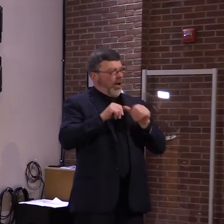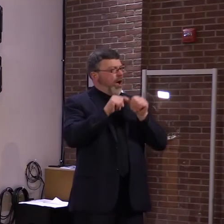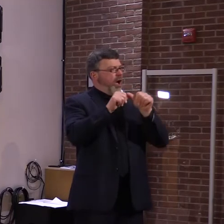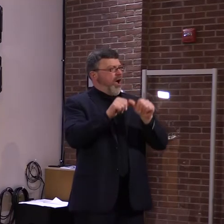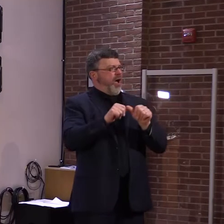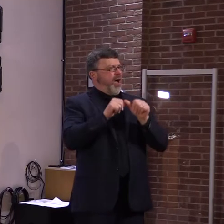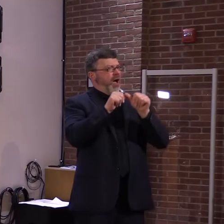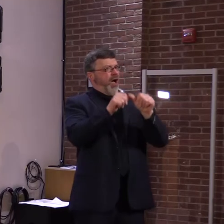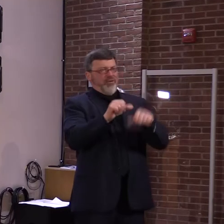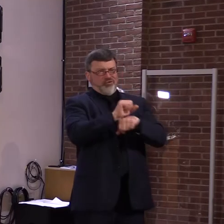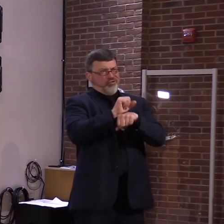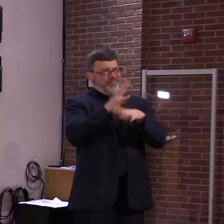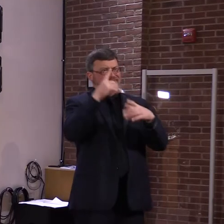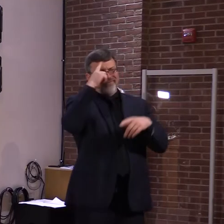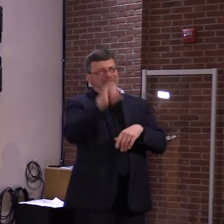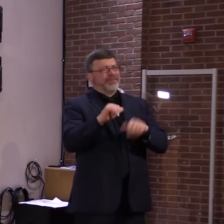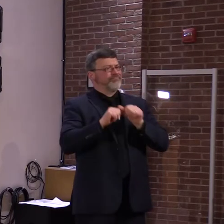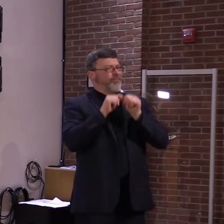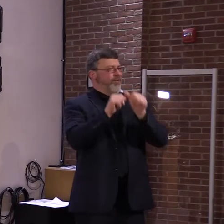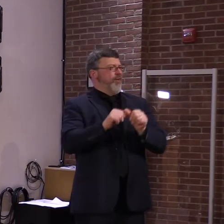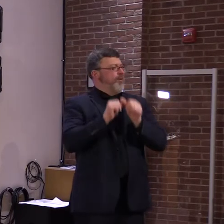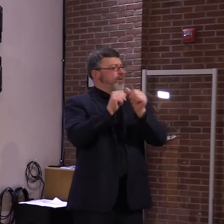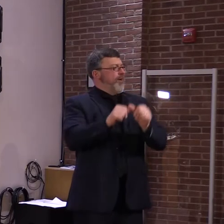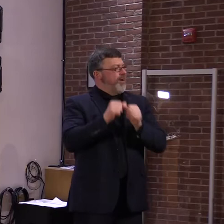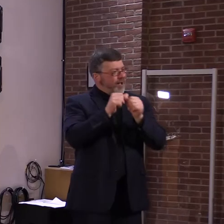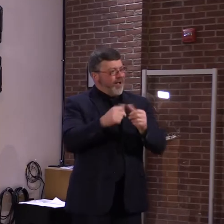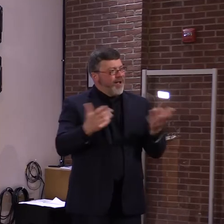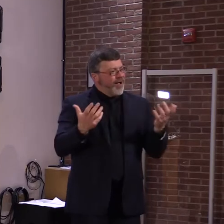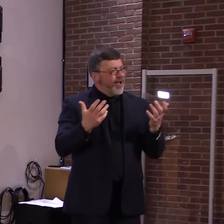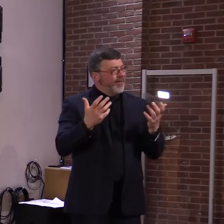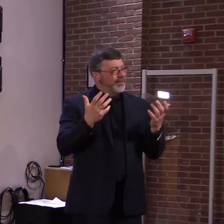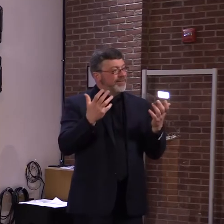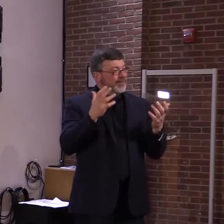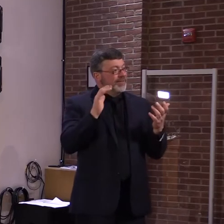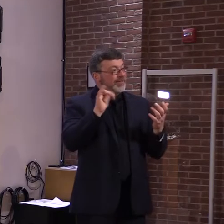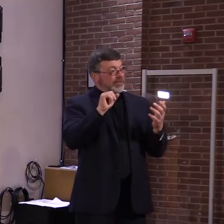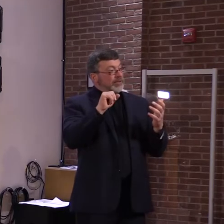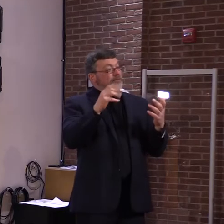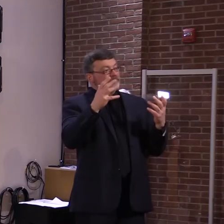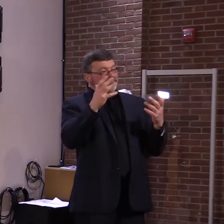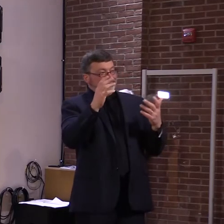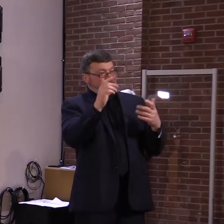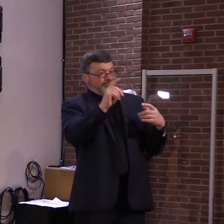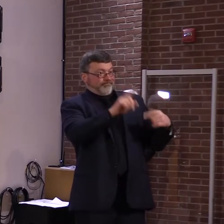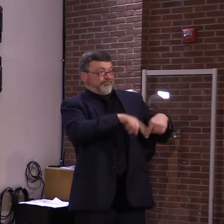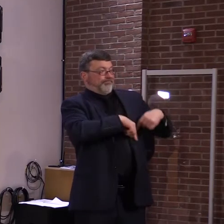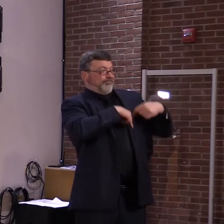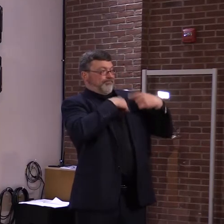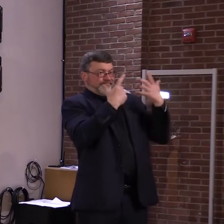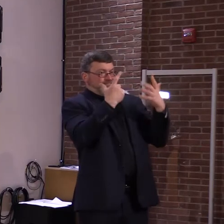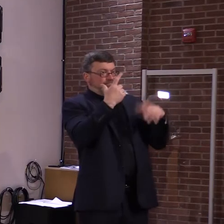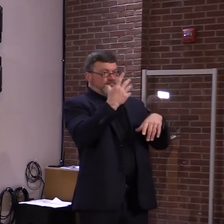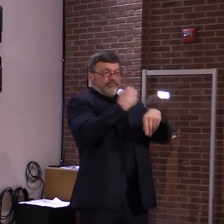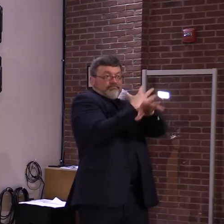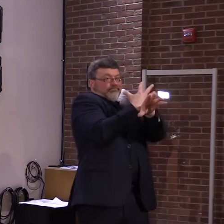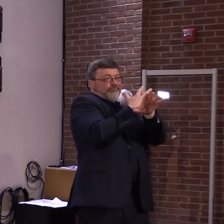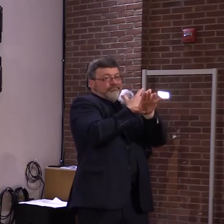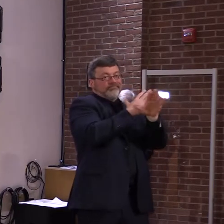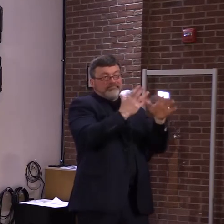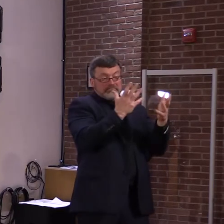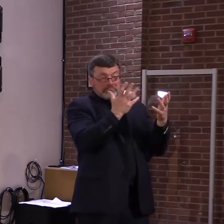moved into a almost total remote work site for those who could. And so we've